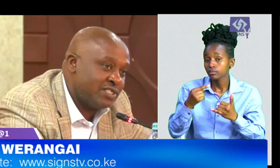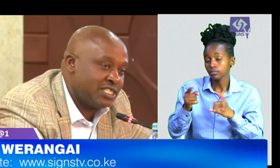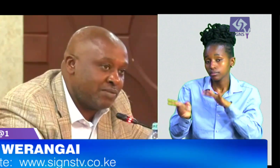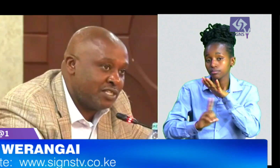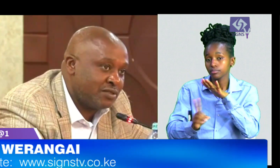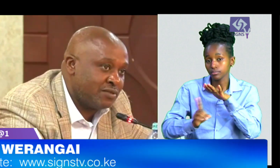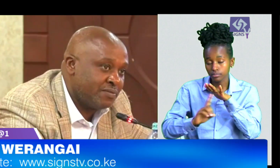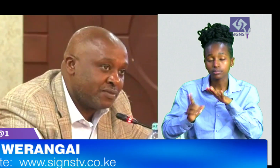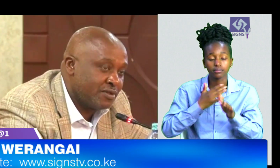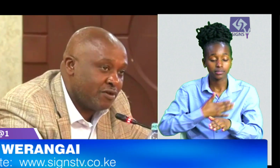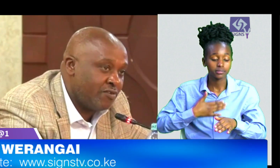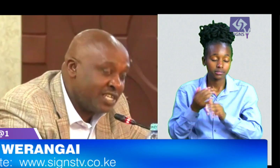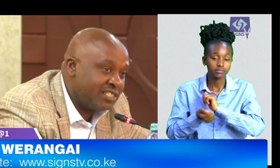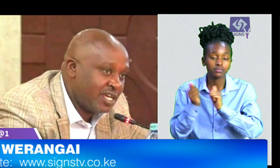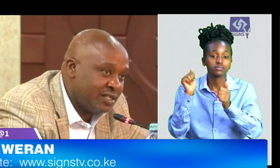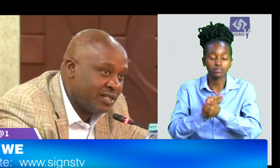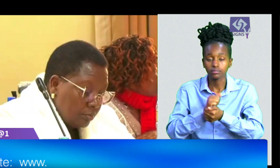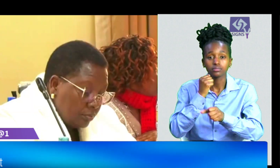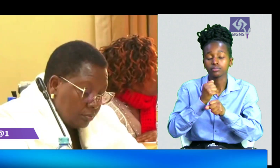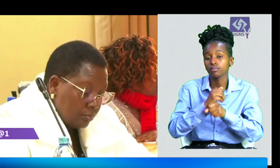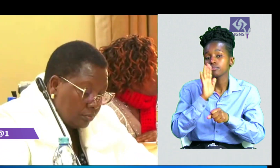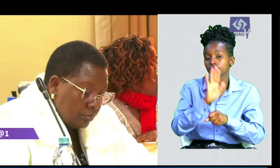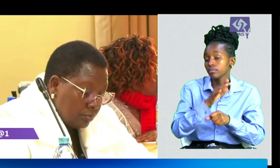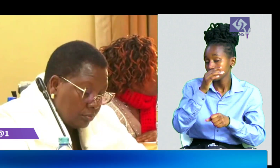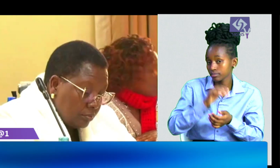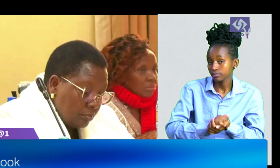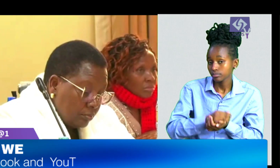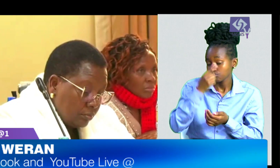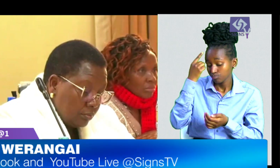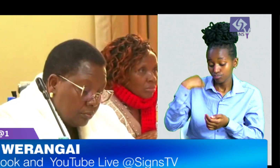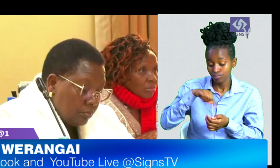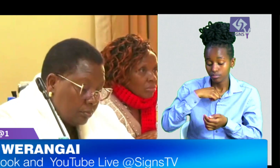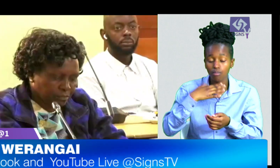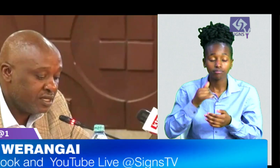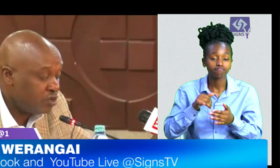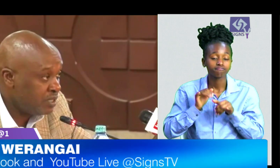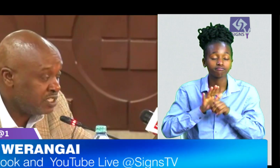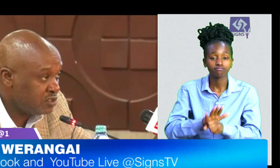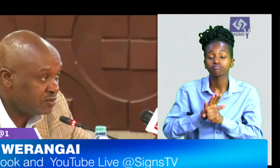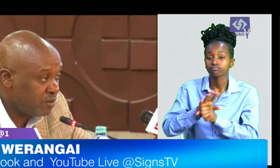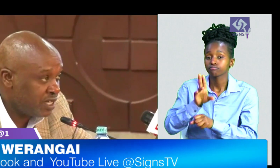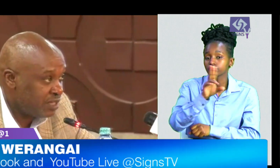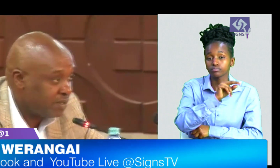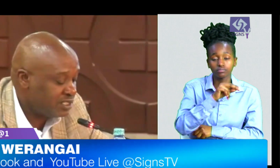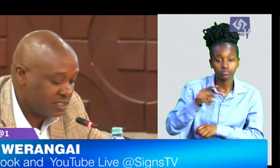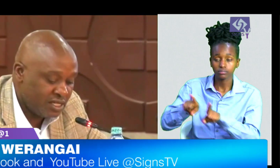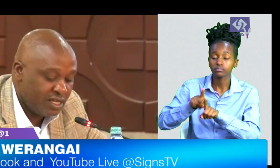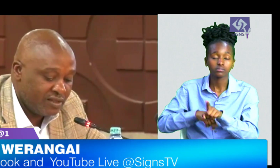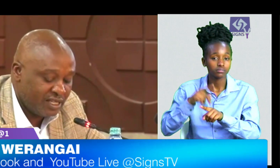of discrimination of any child. Going forward with the adoption of the recommendations of the working party,